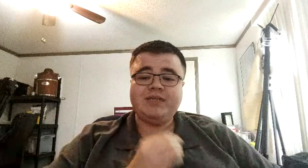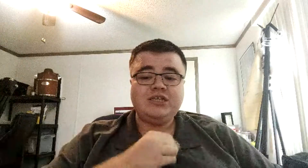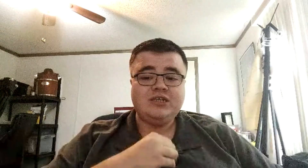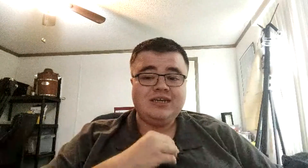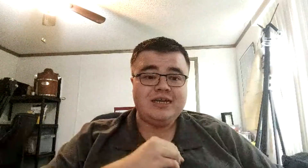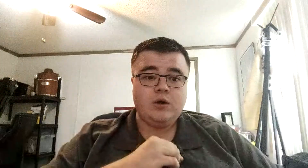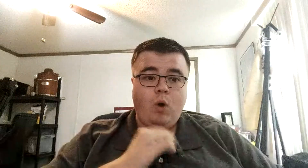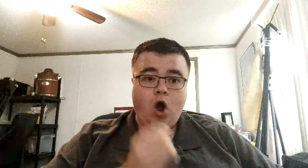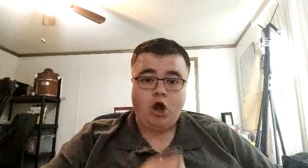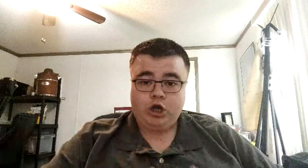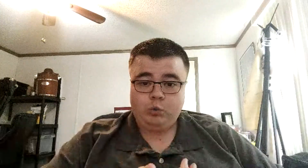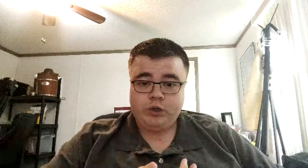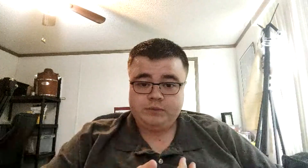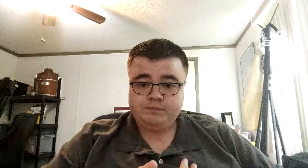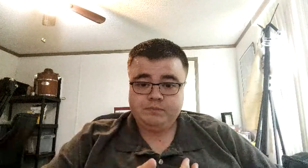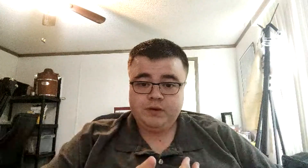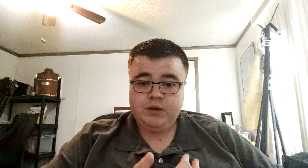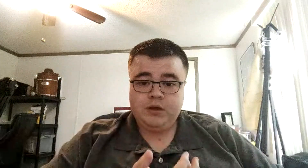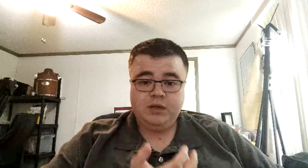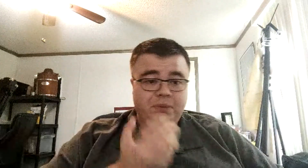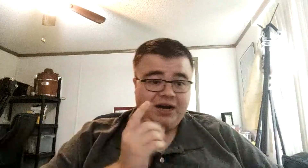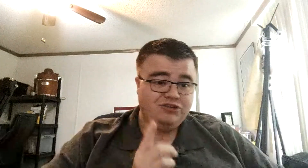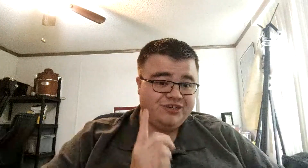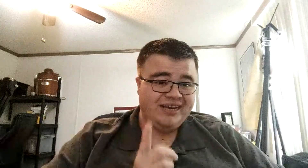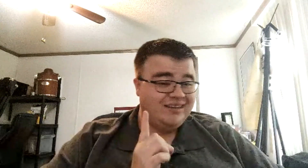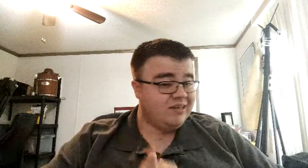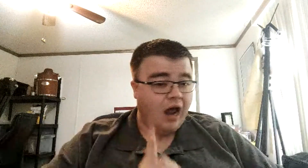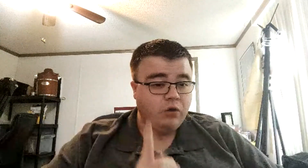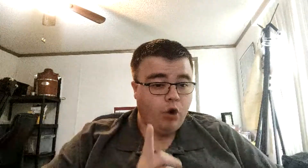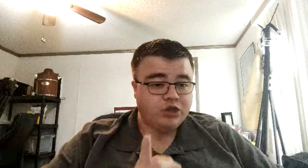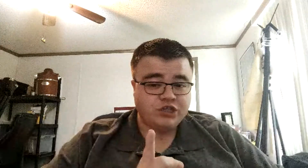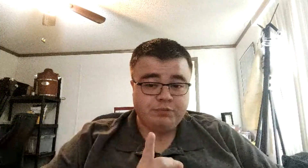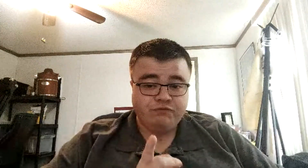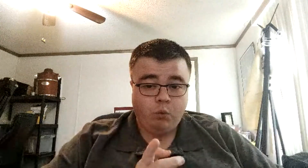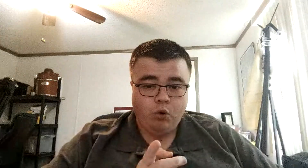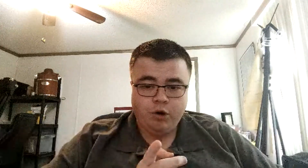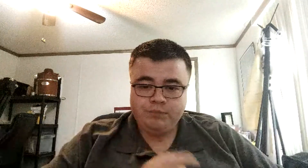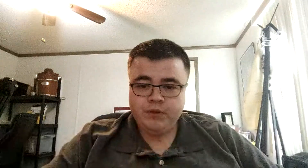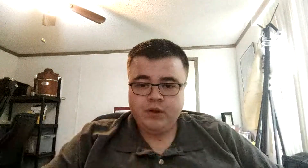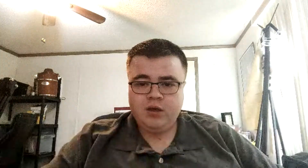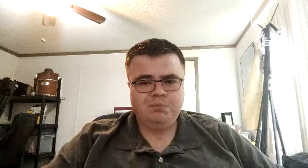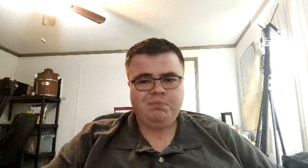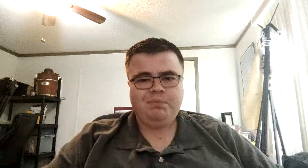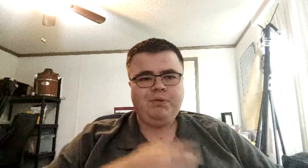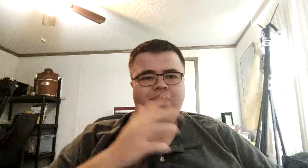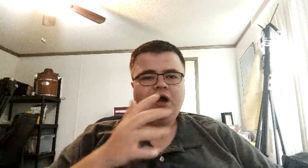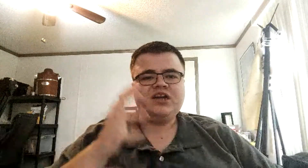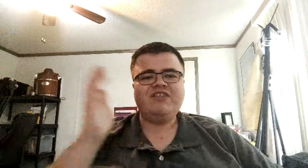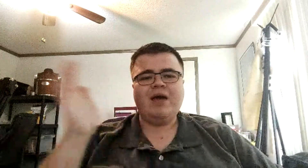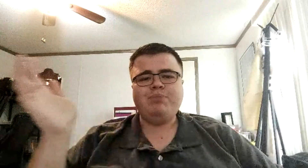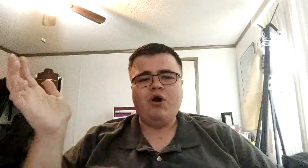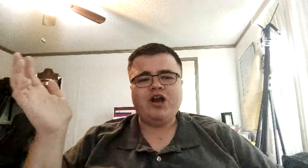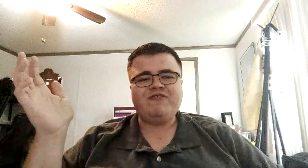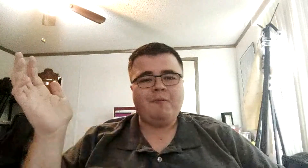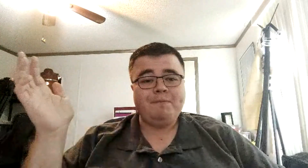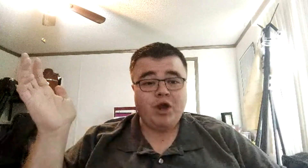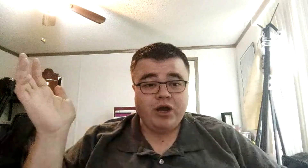is still ongoing, but I understand it's not large as before. But in that part of